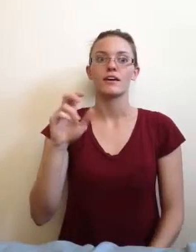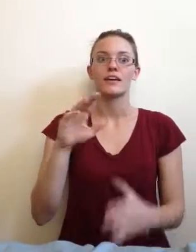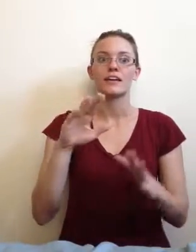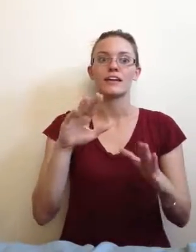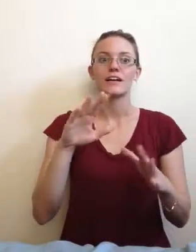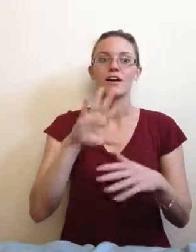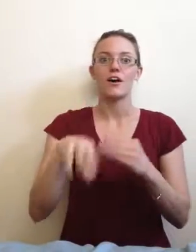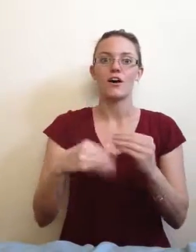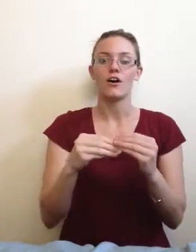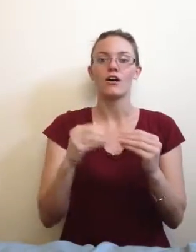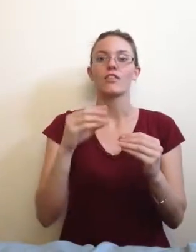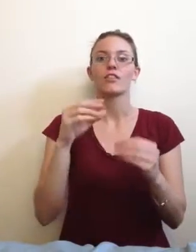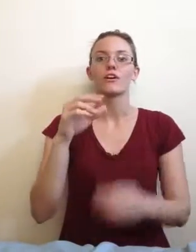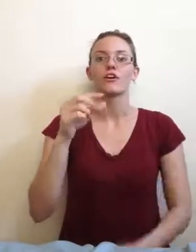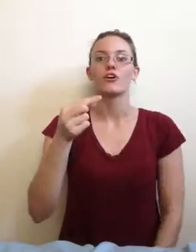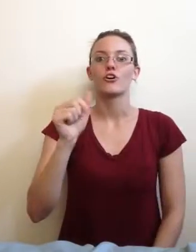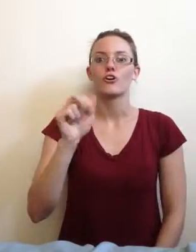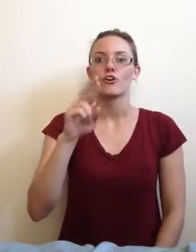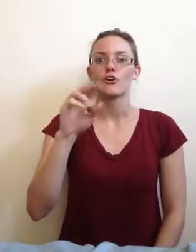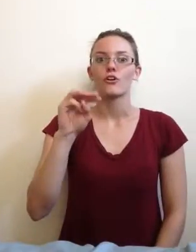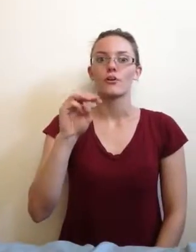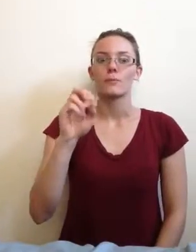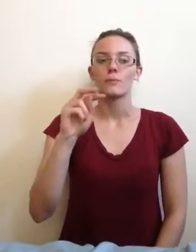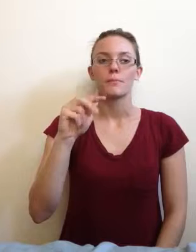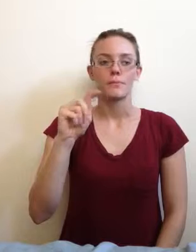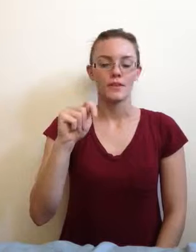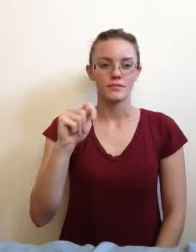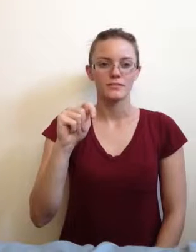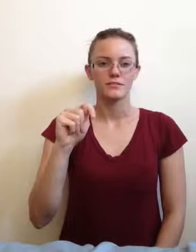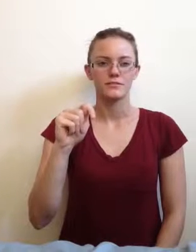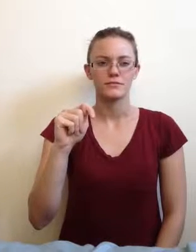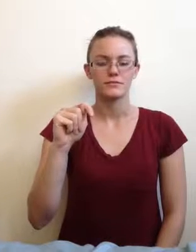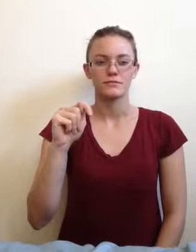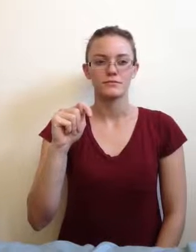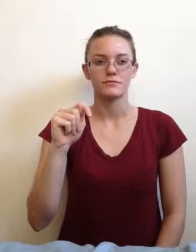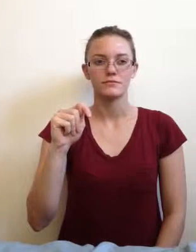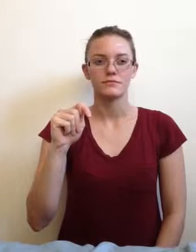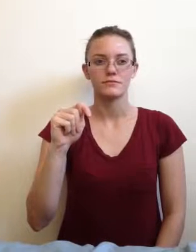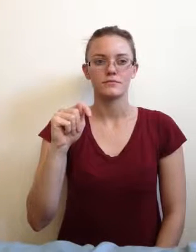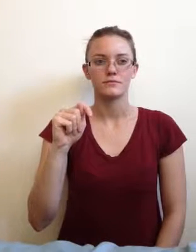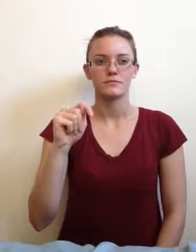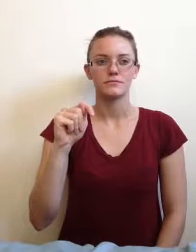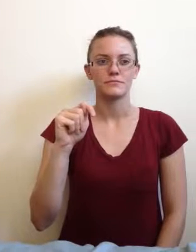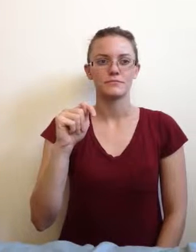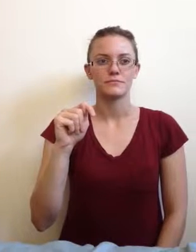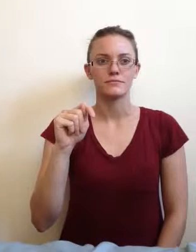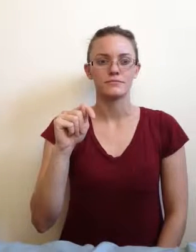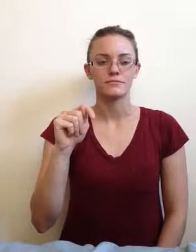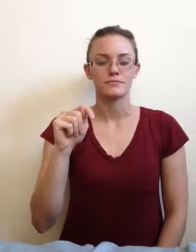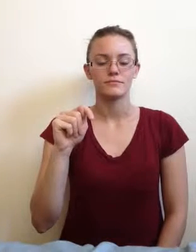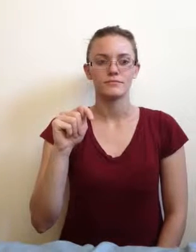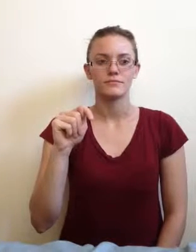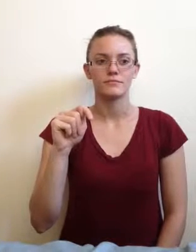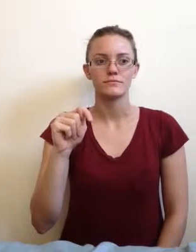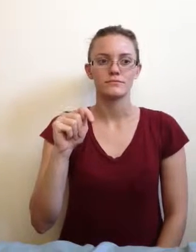put the zipper in before you sew the entire garment together because you just have less fabric to work with. And I think that makes